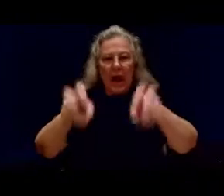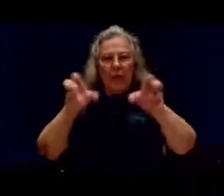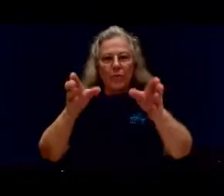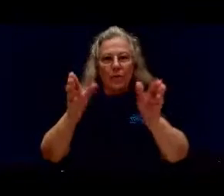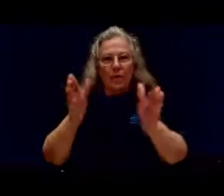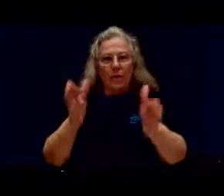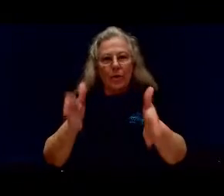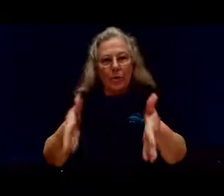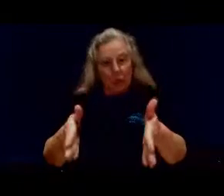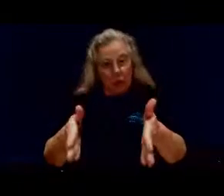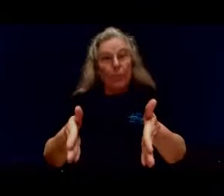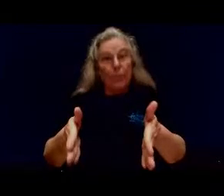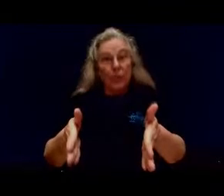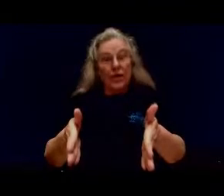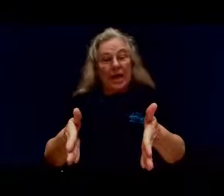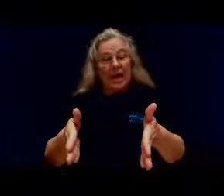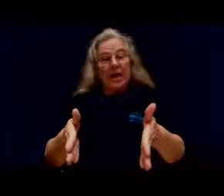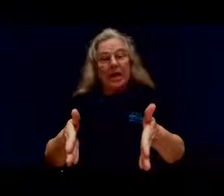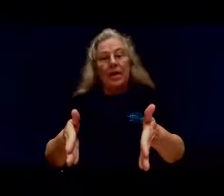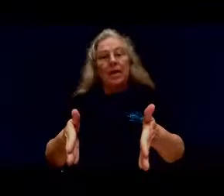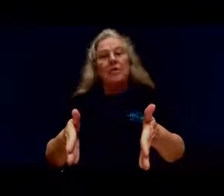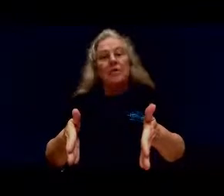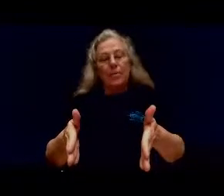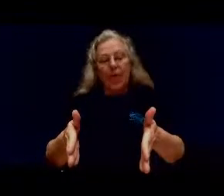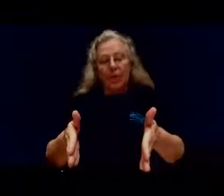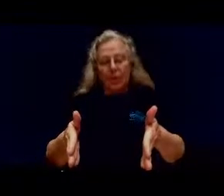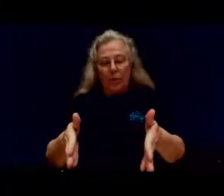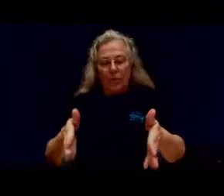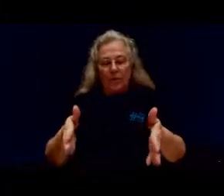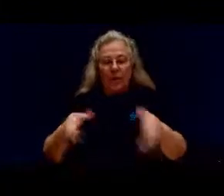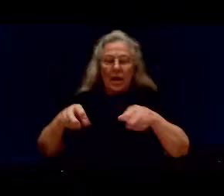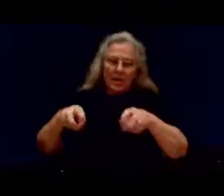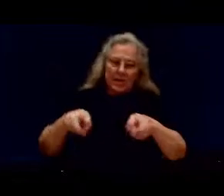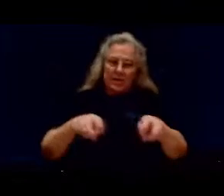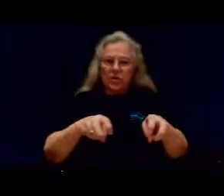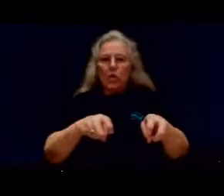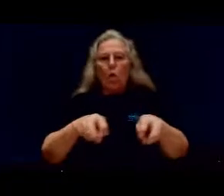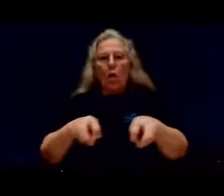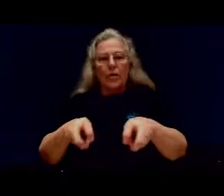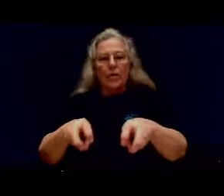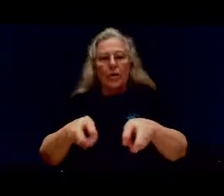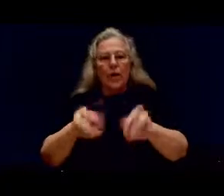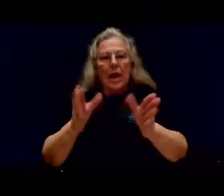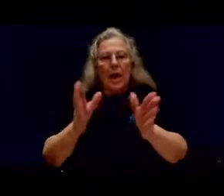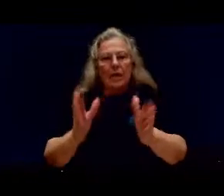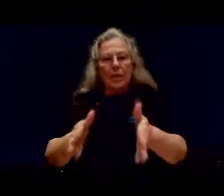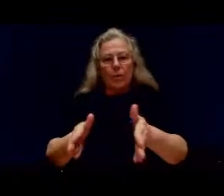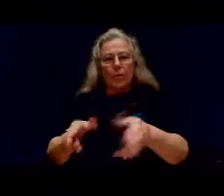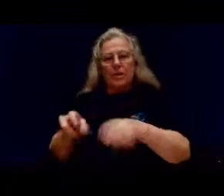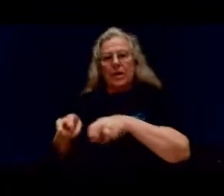And remember to put the person ending to make it a person. This is to wander, and then person